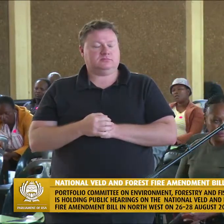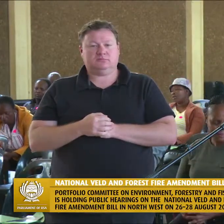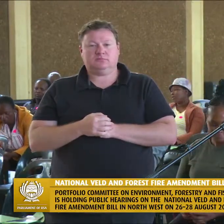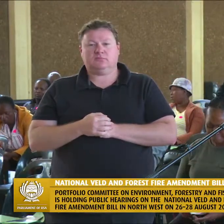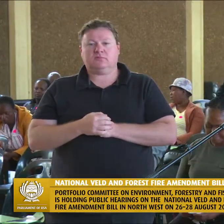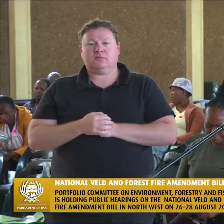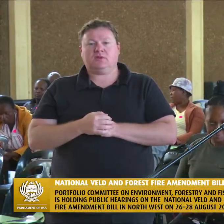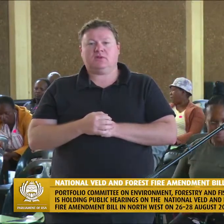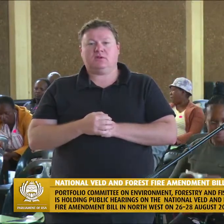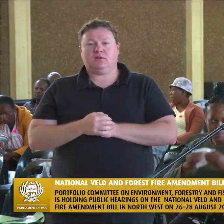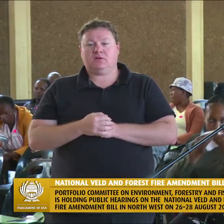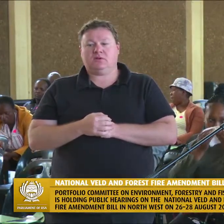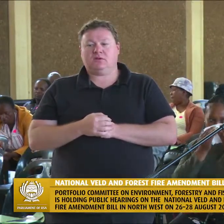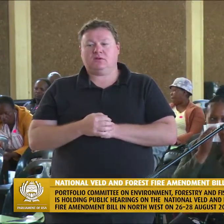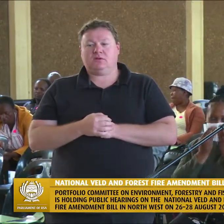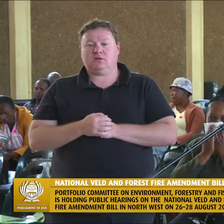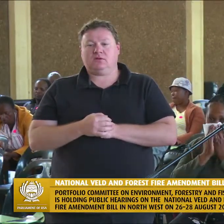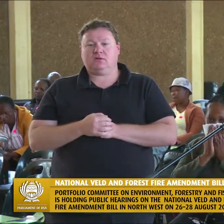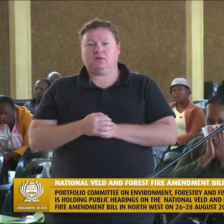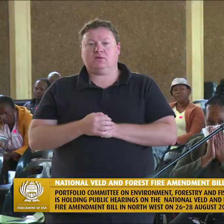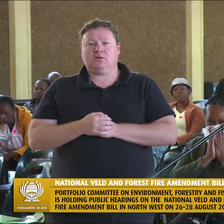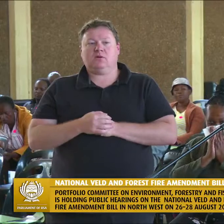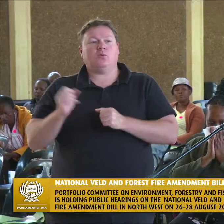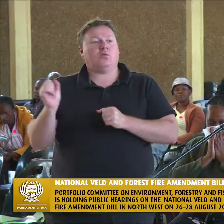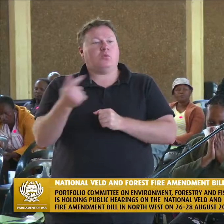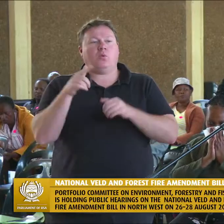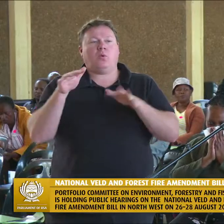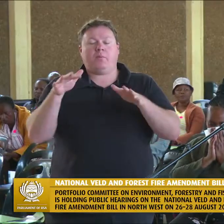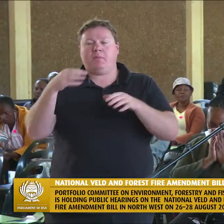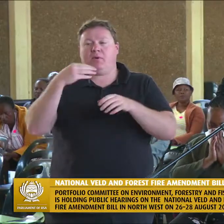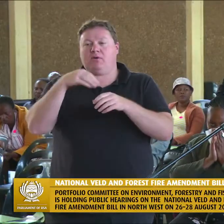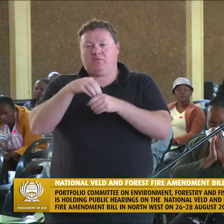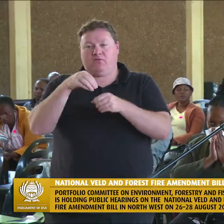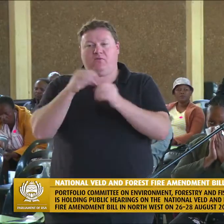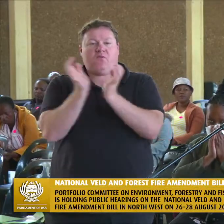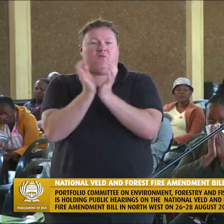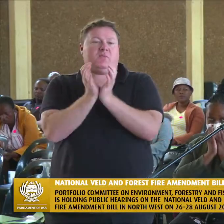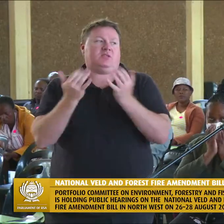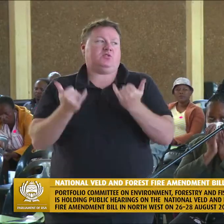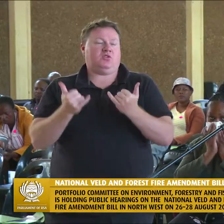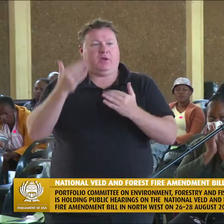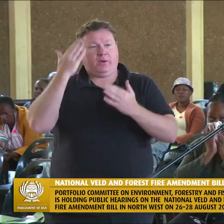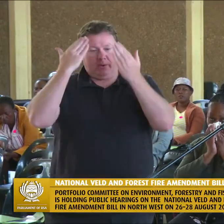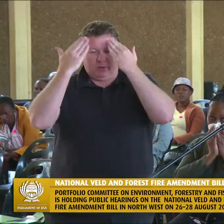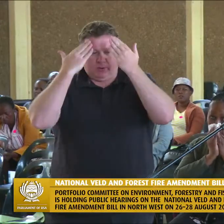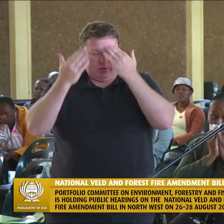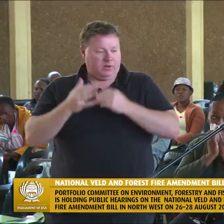and all the people who attended the gathering nike